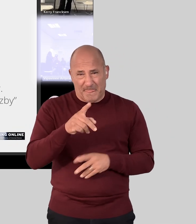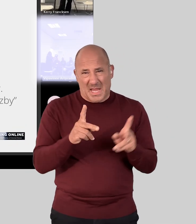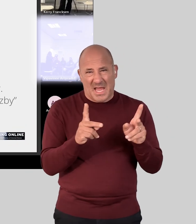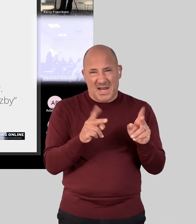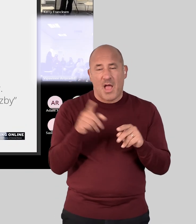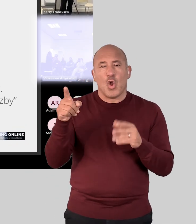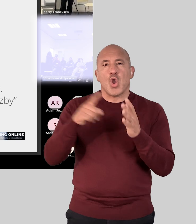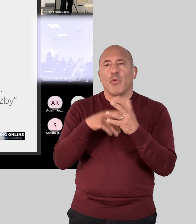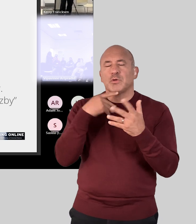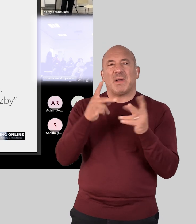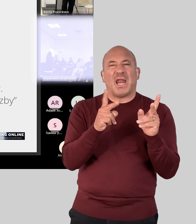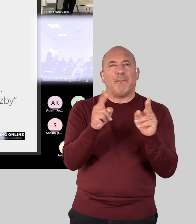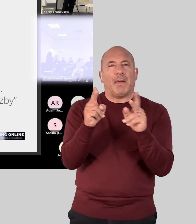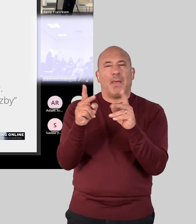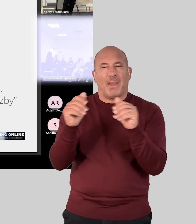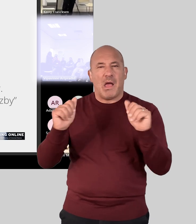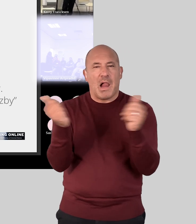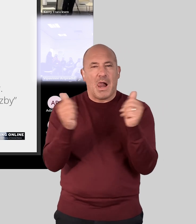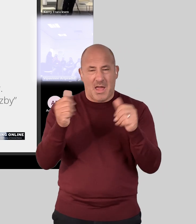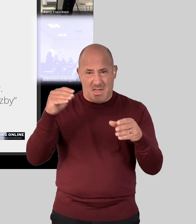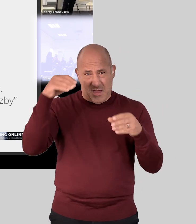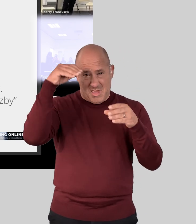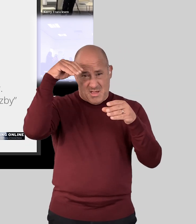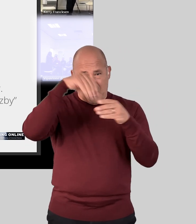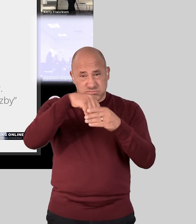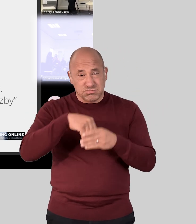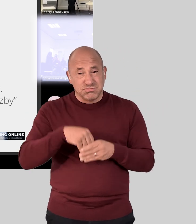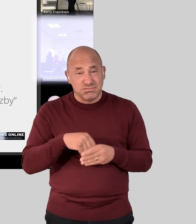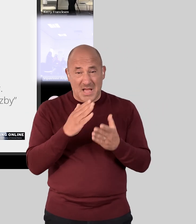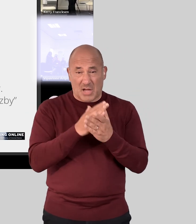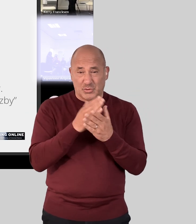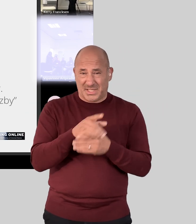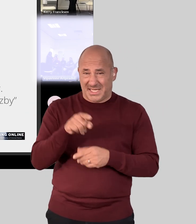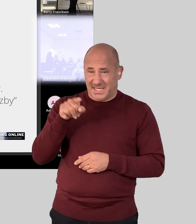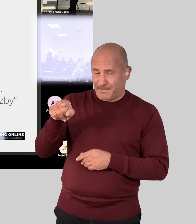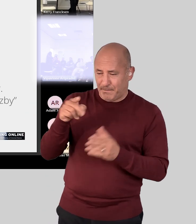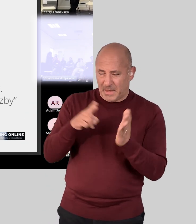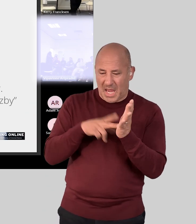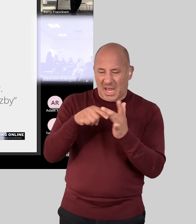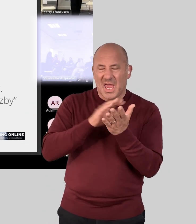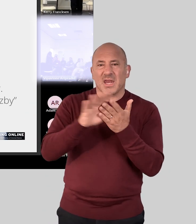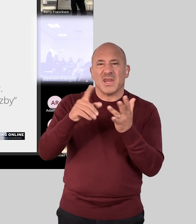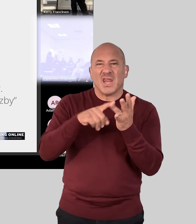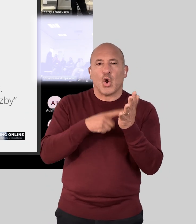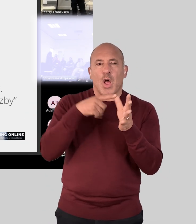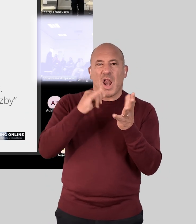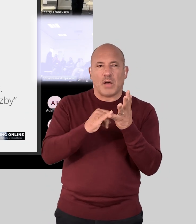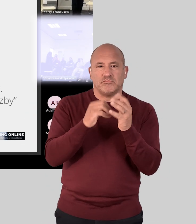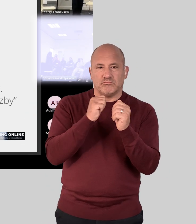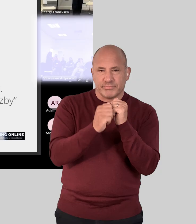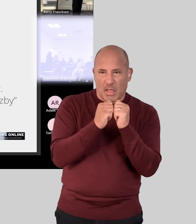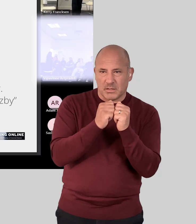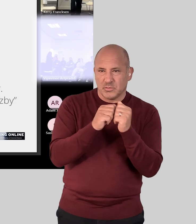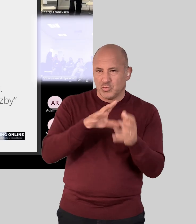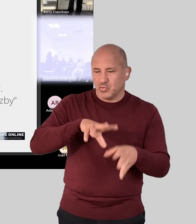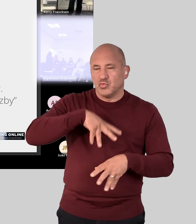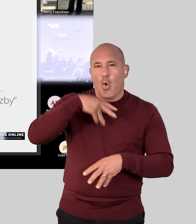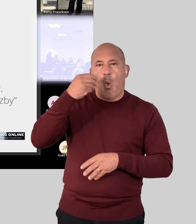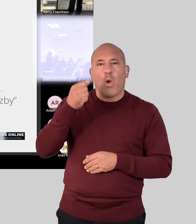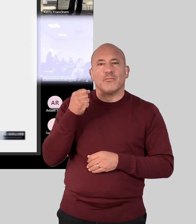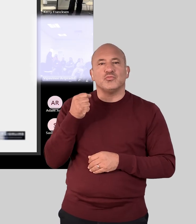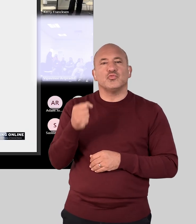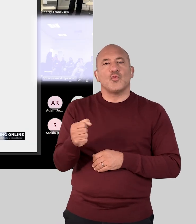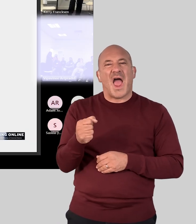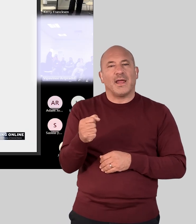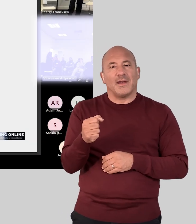2011, which is a huge bank of context behind some of the dance moves that we do. So it's got lots and lots of